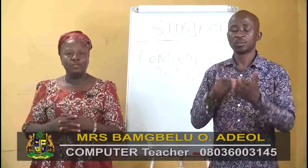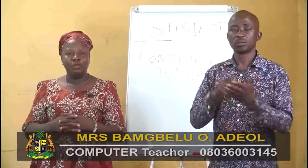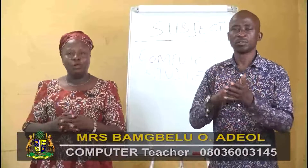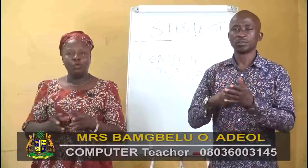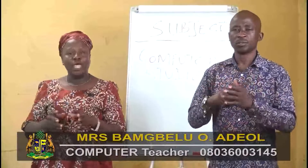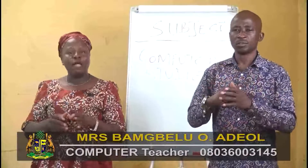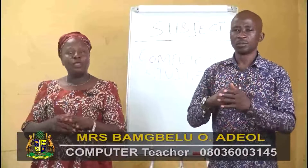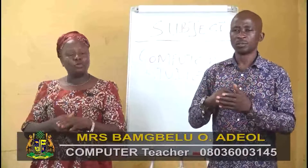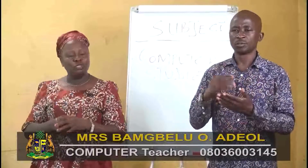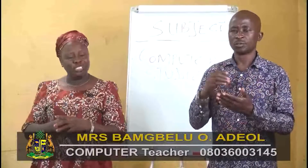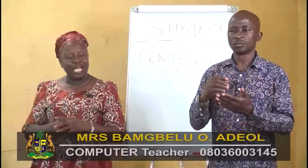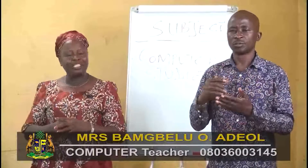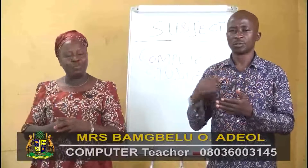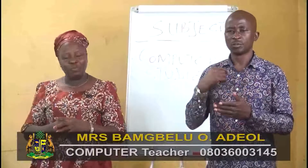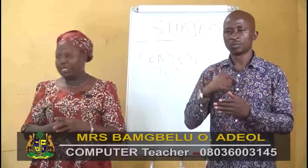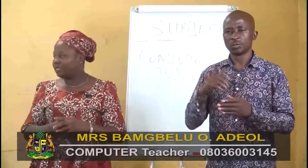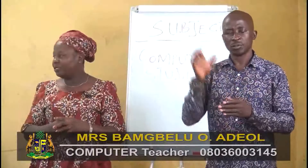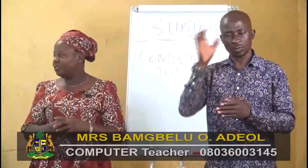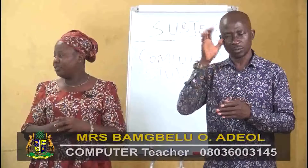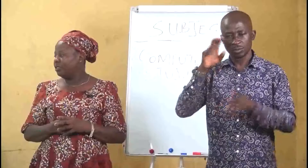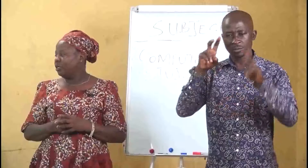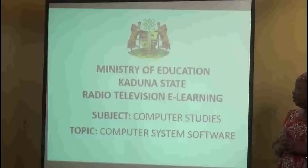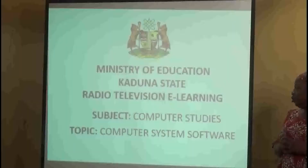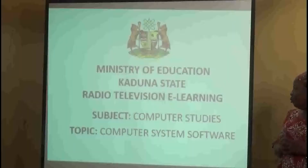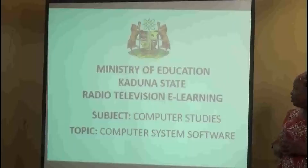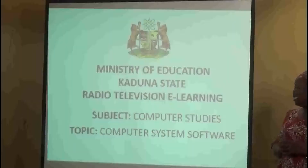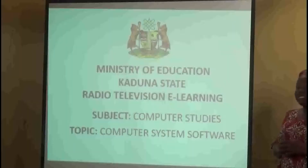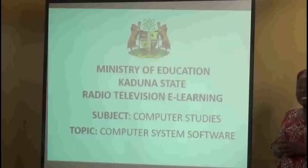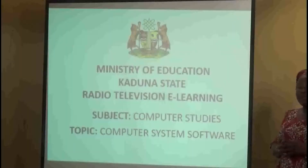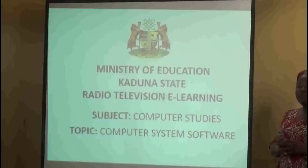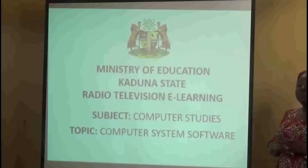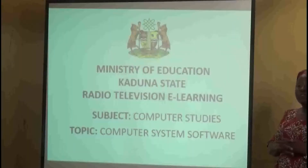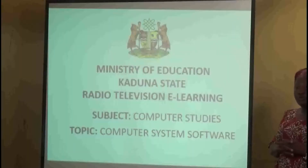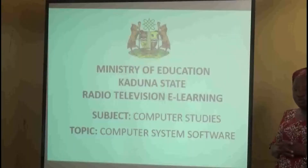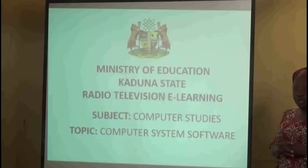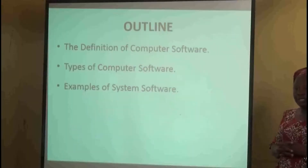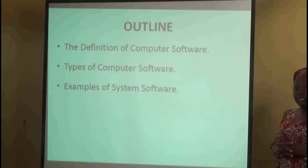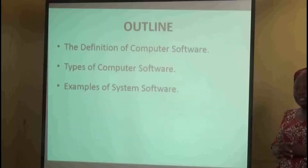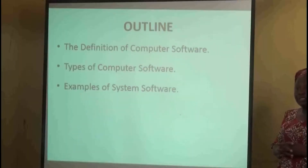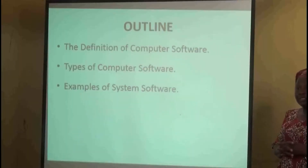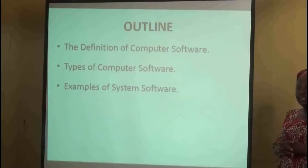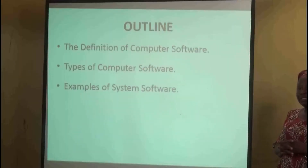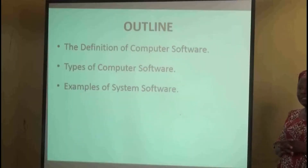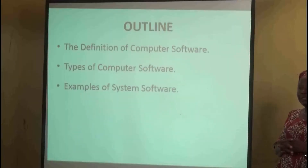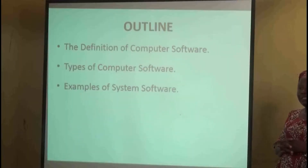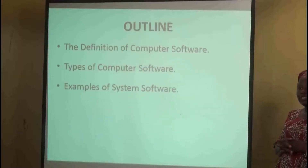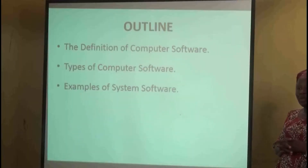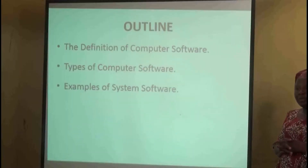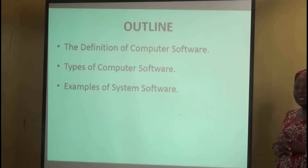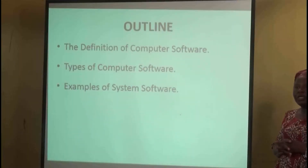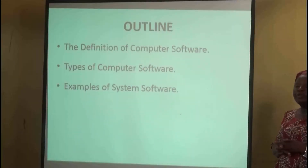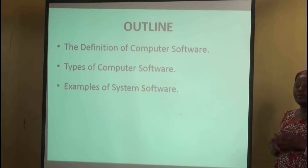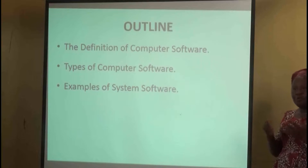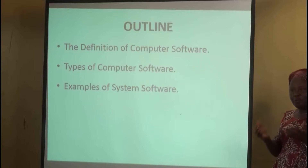subject, we are going to consider a topic, computer system software. A